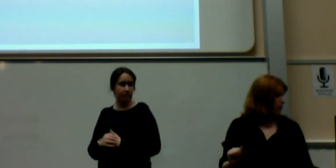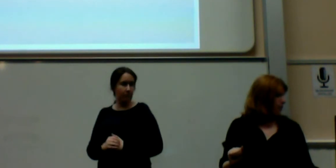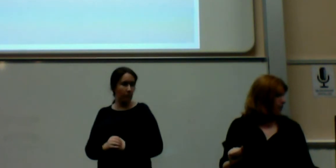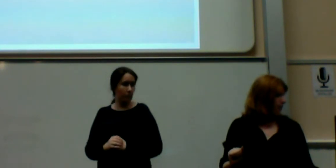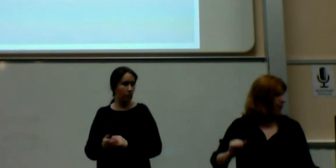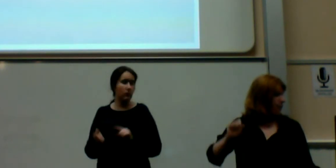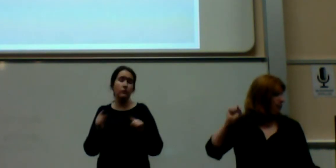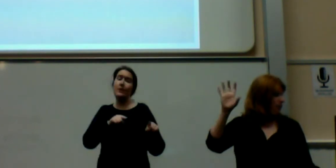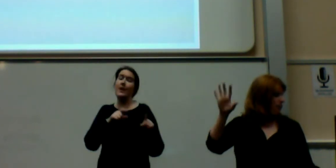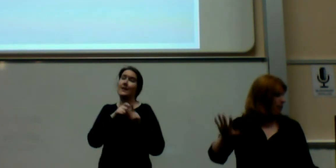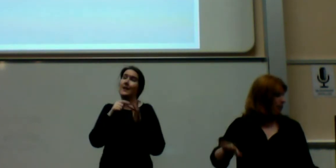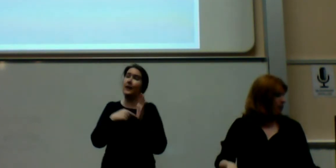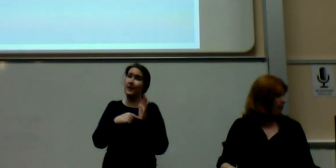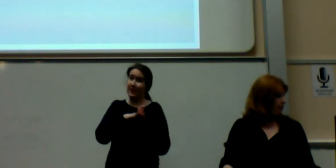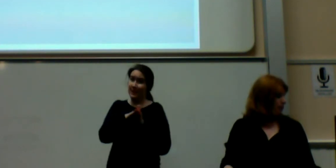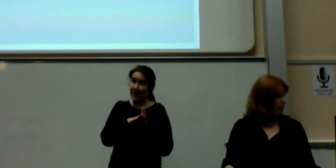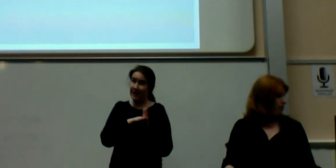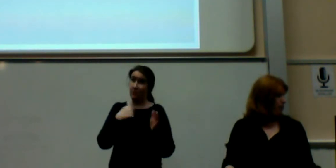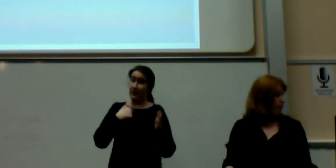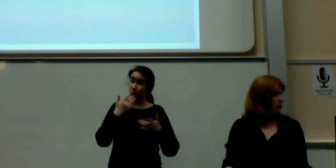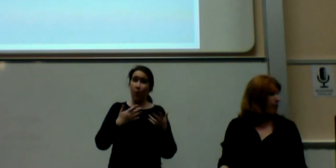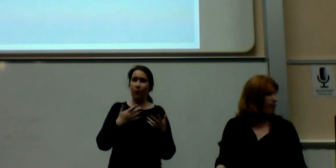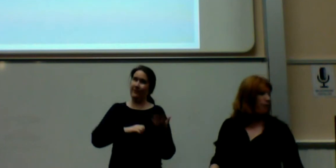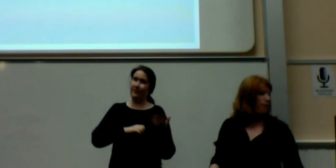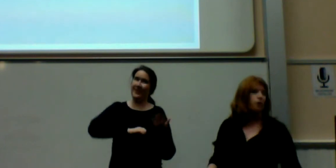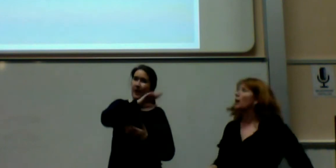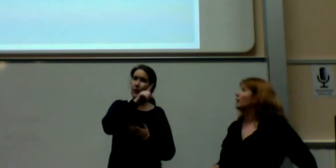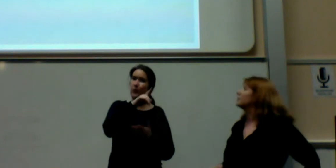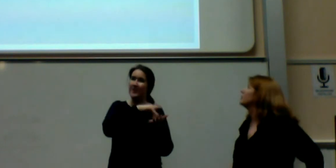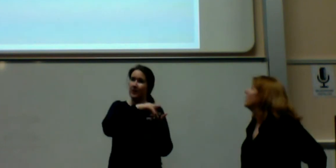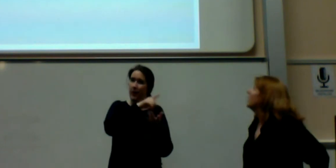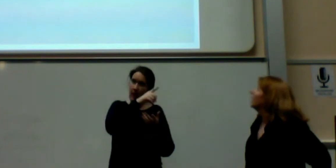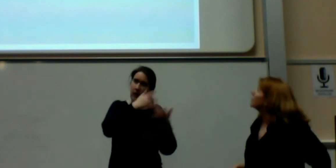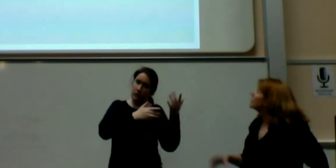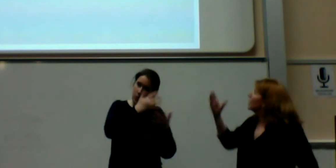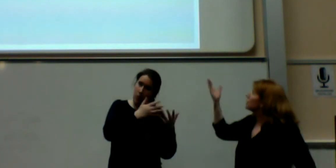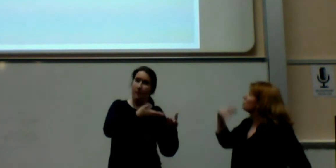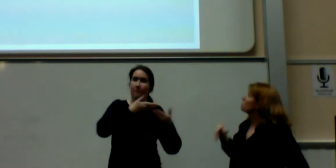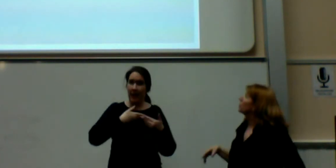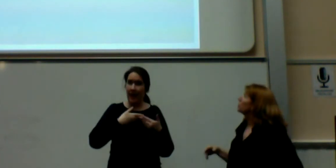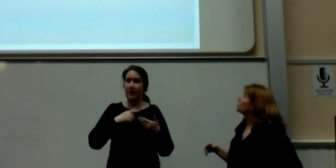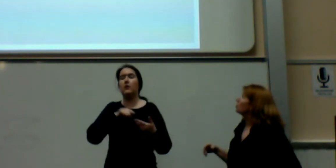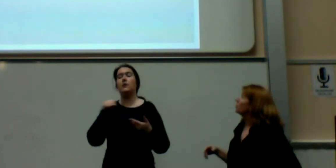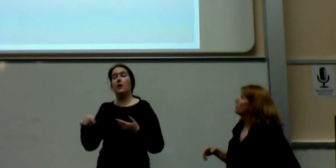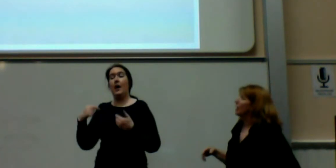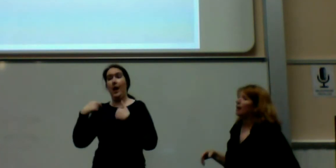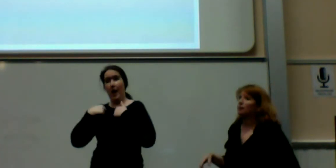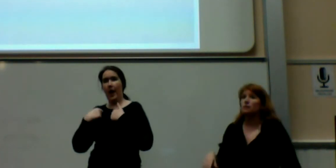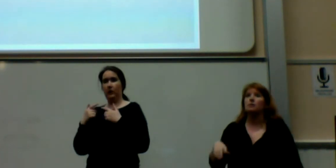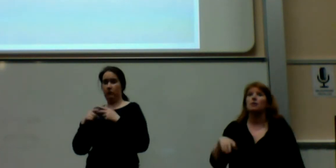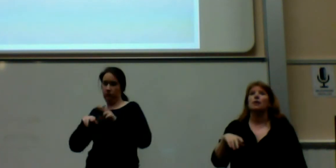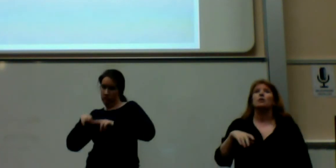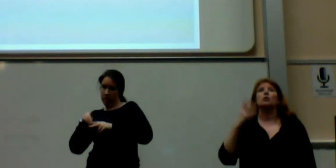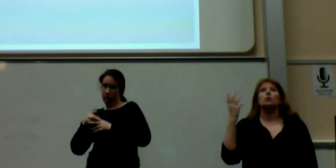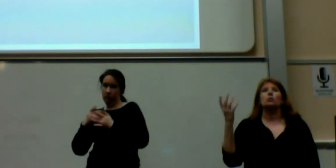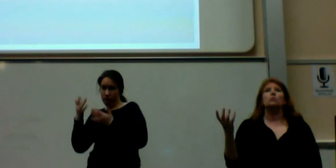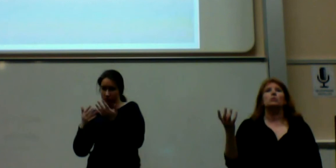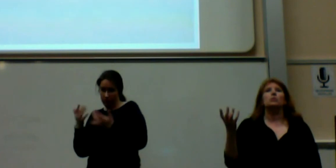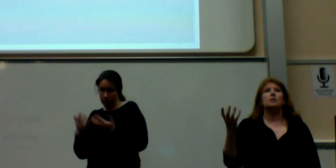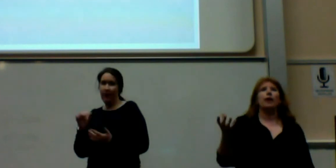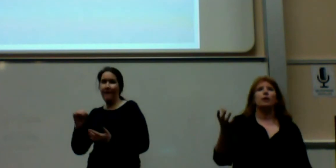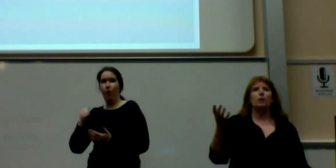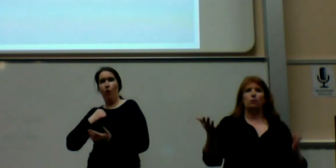And of course, the DIT is sent off to the Center for Study of Ethical Development in the US, and I use my own interpretive analysis